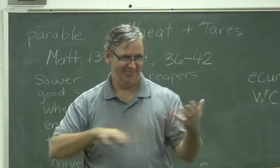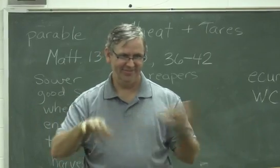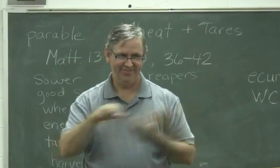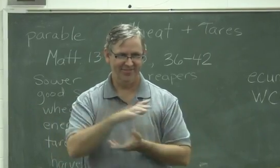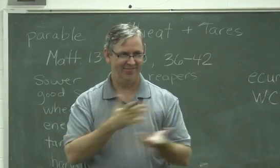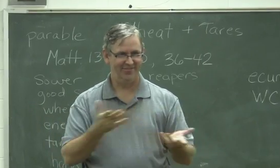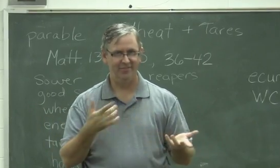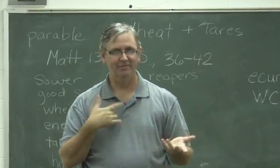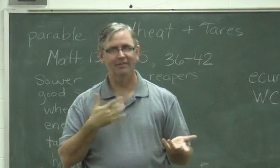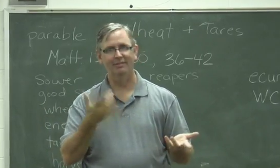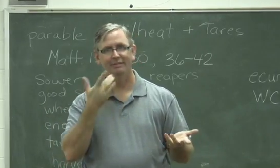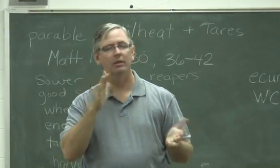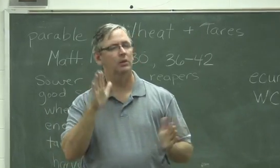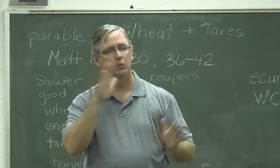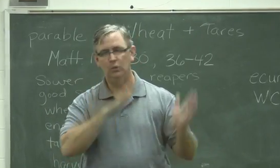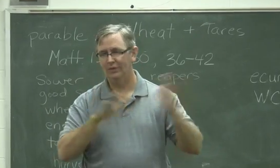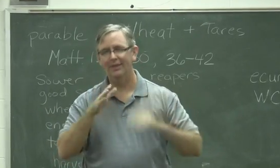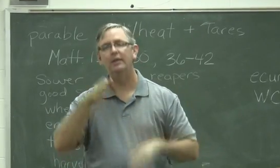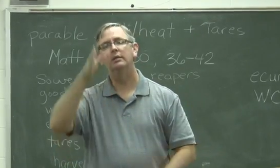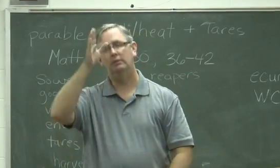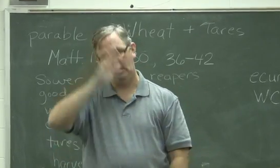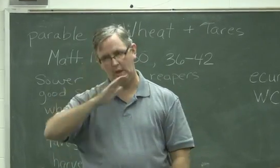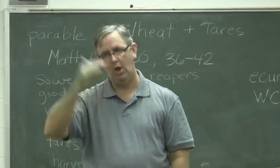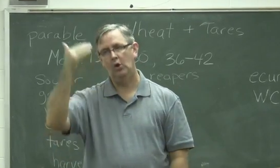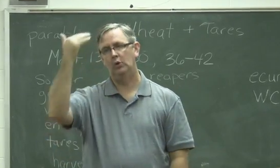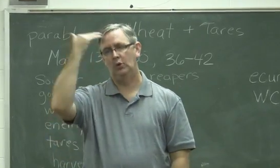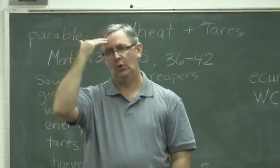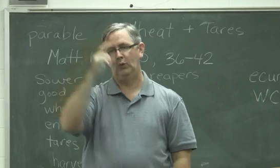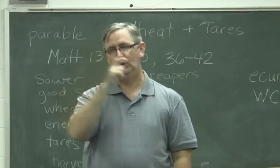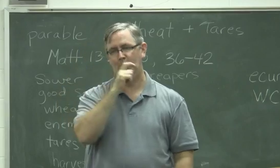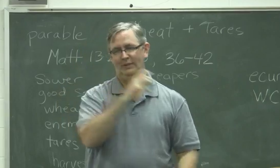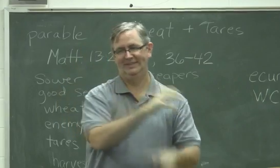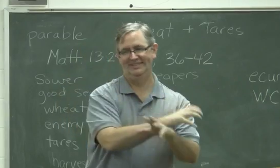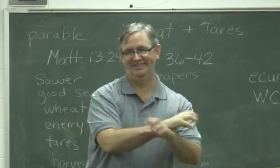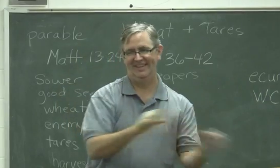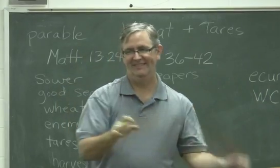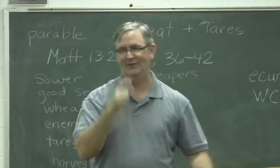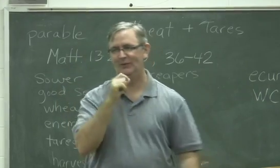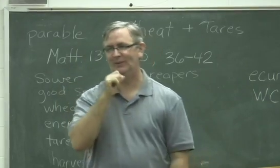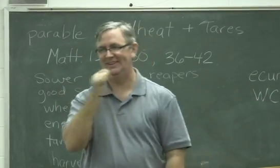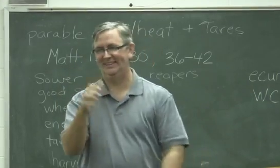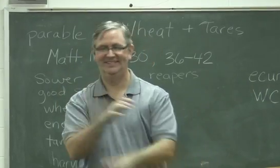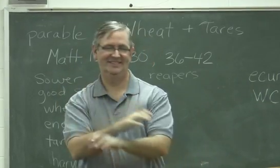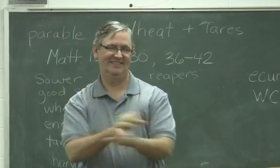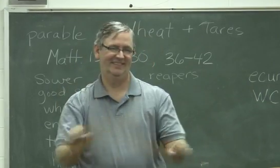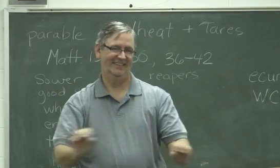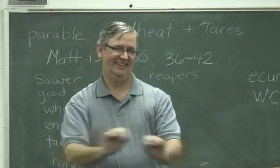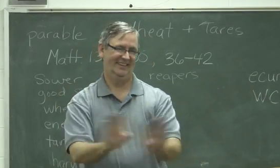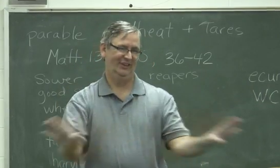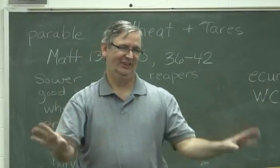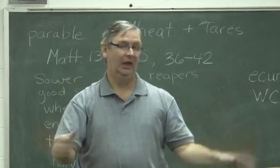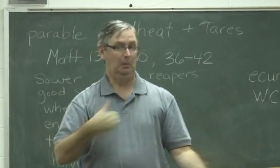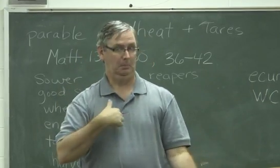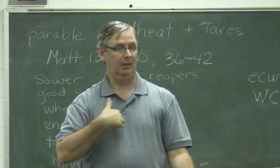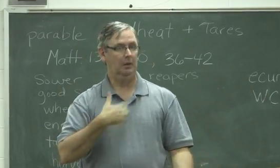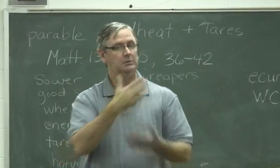becoming, and Christians are being together. And it's getting harder to know who's saved and who's